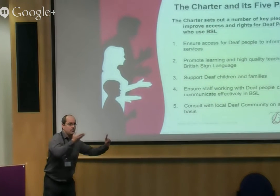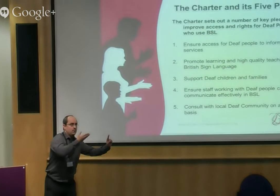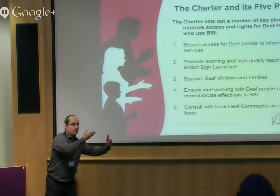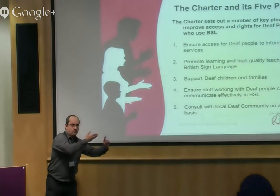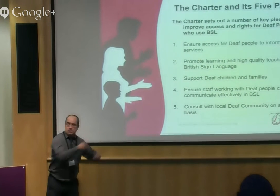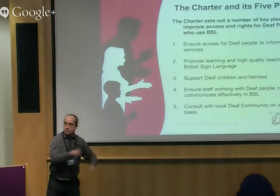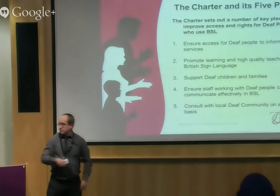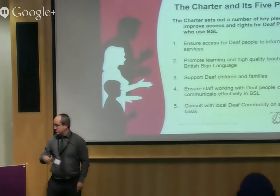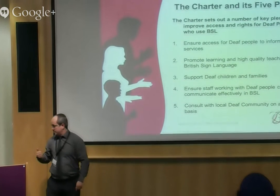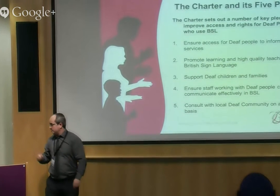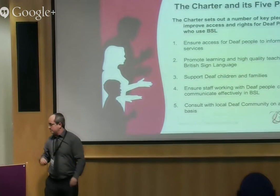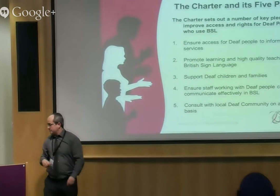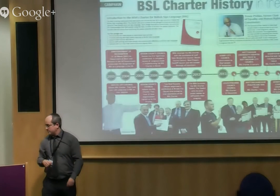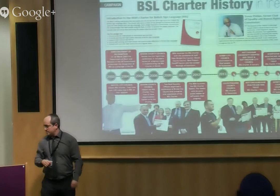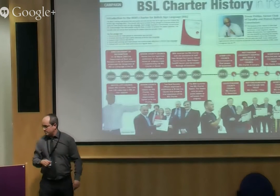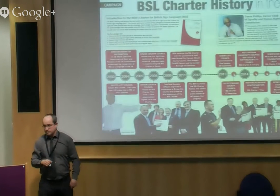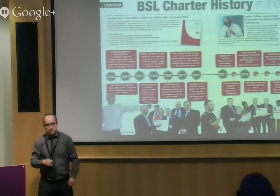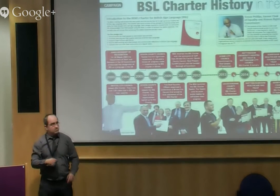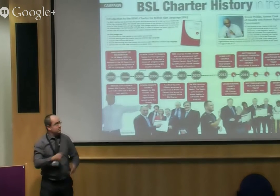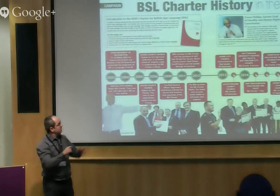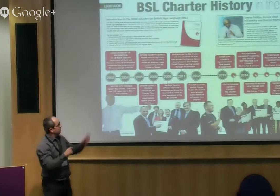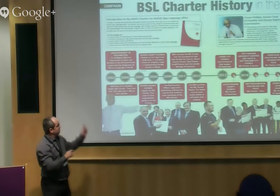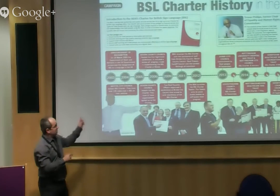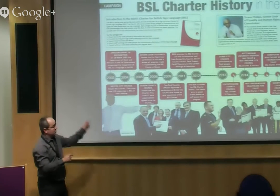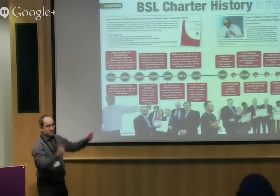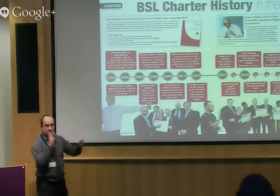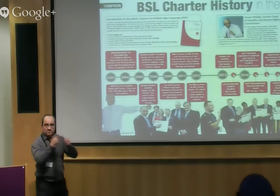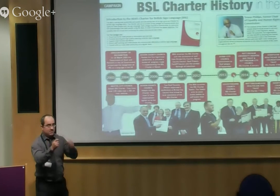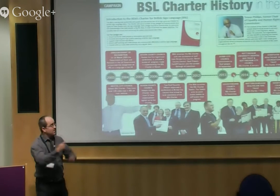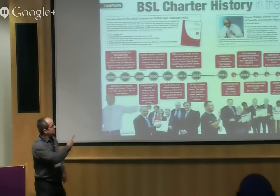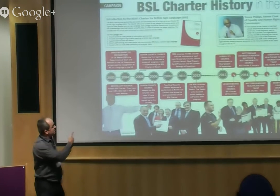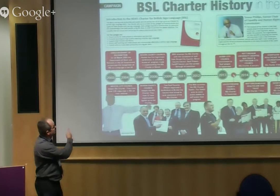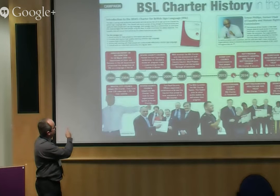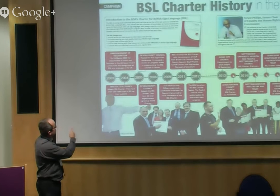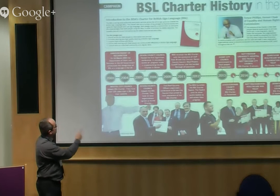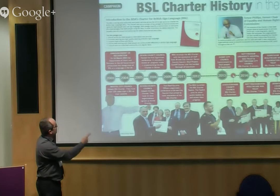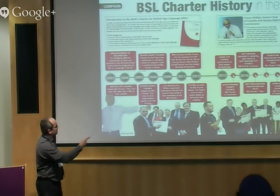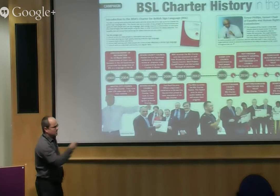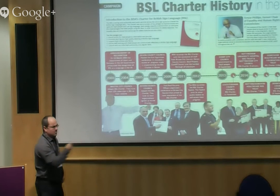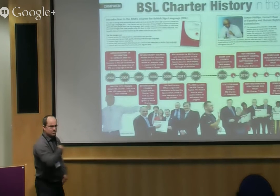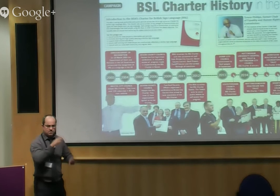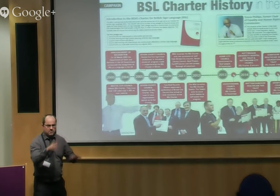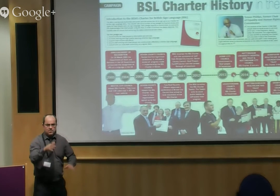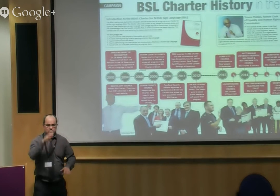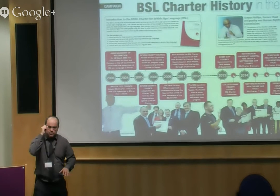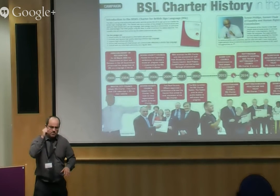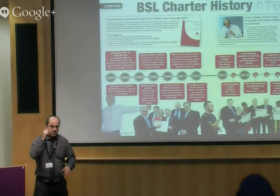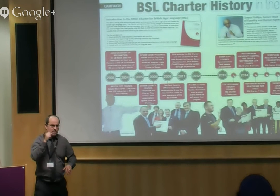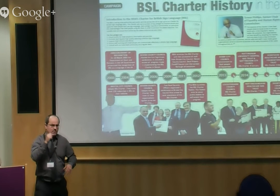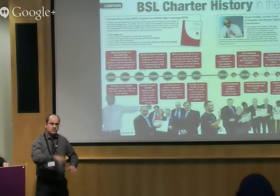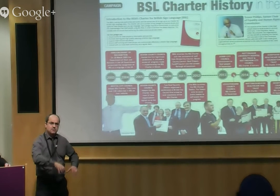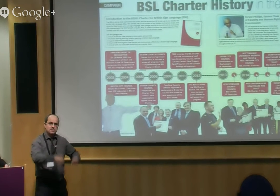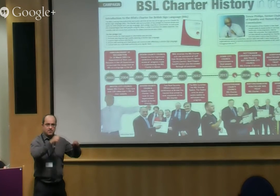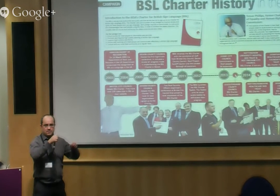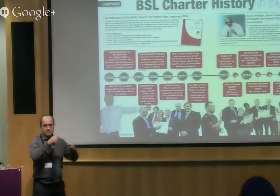sign the Charter, they're committed to trying to achieve the goals of the Charter. And this was what I was talking about in the British